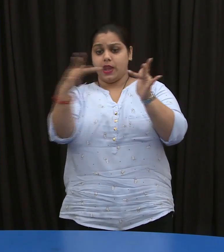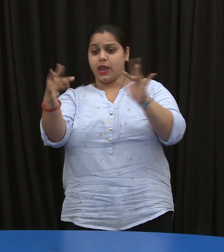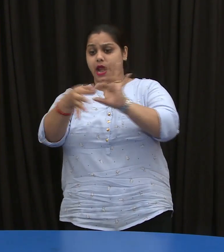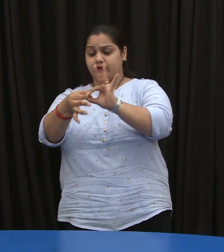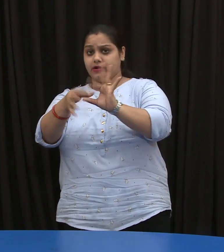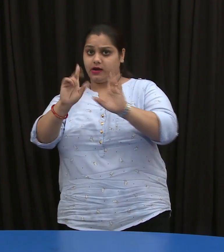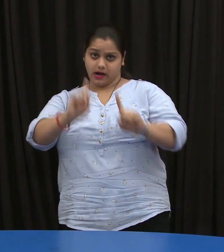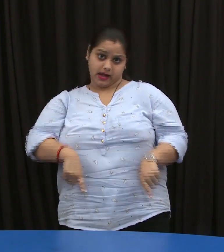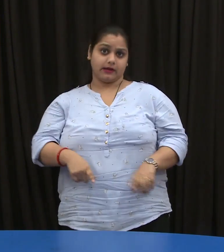network.